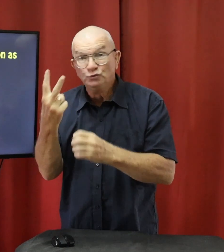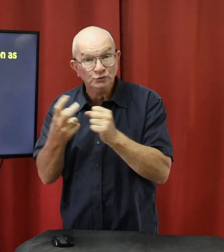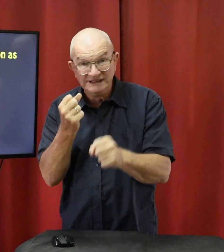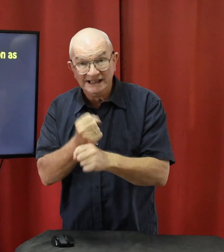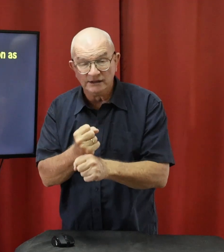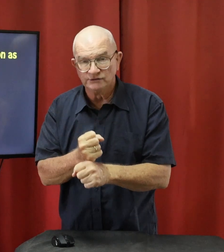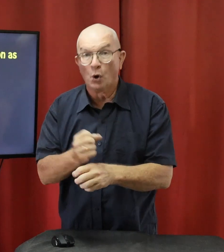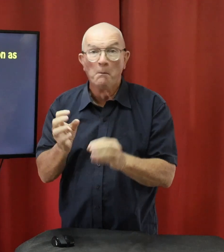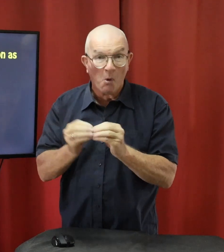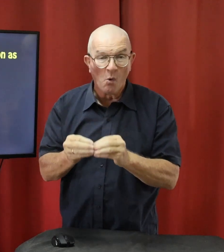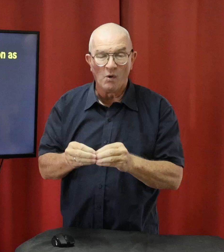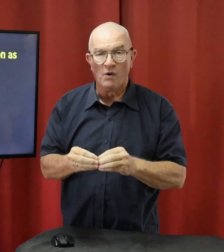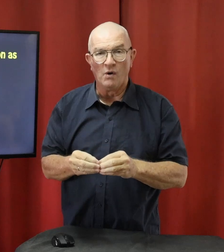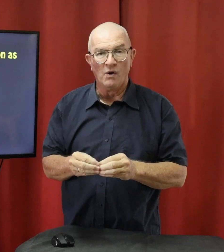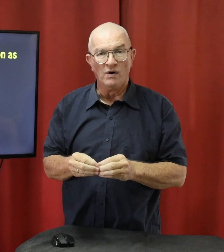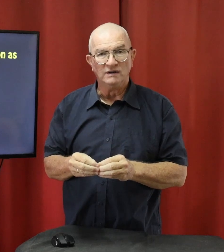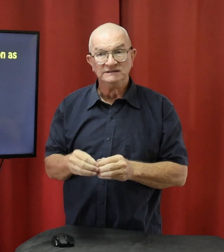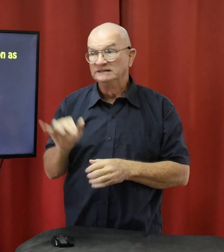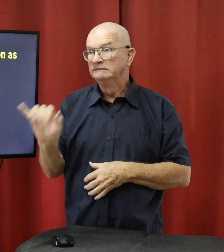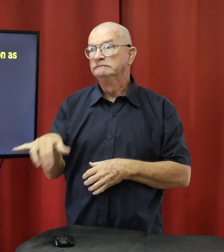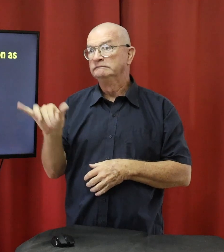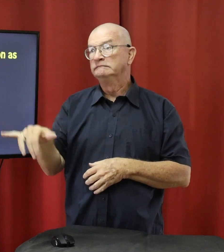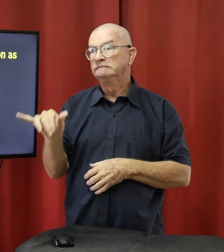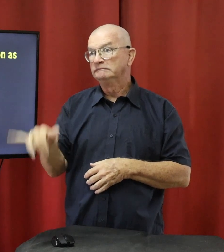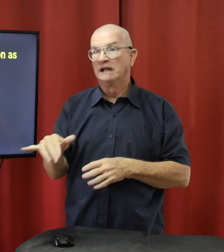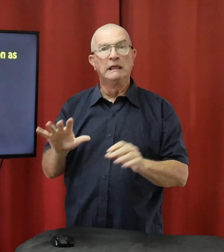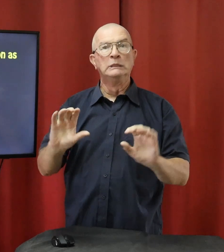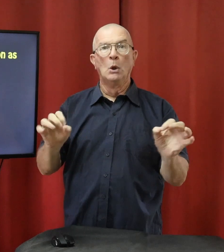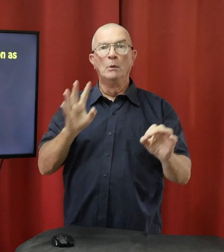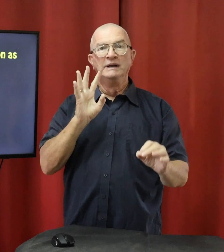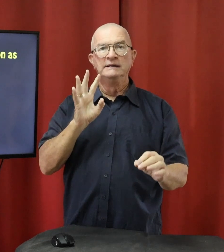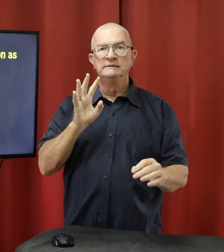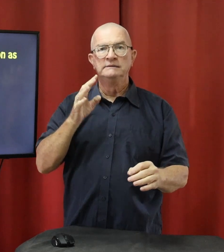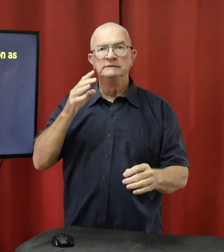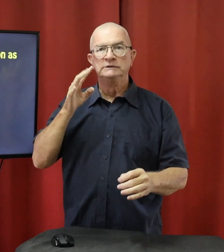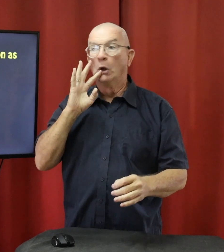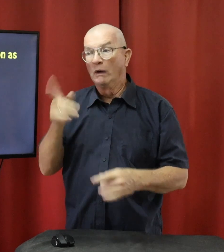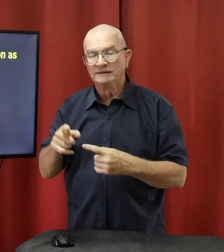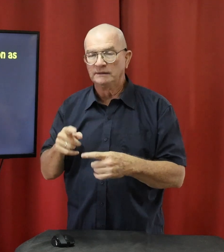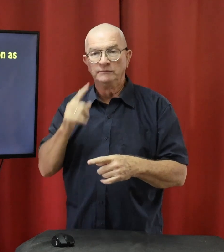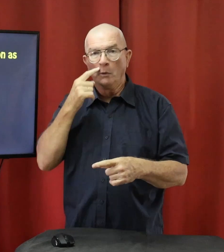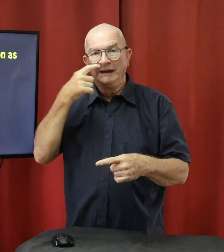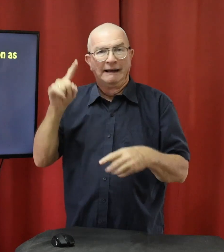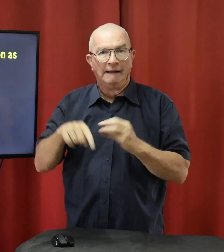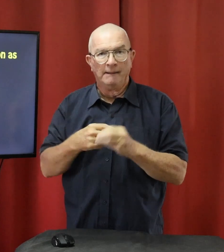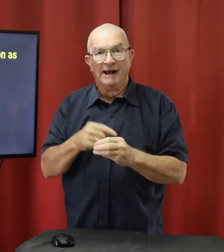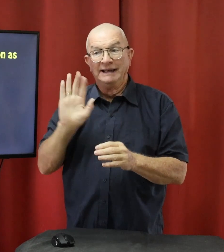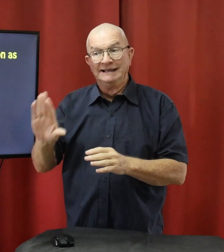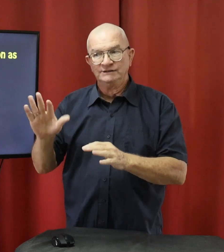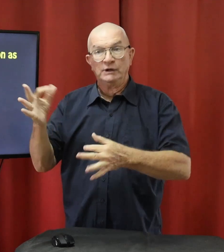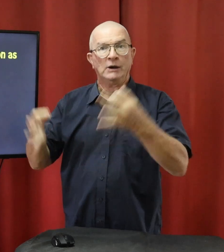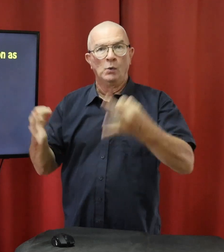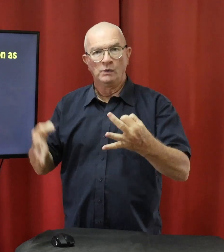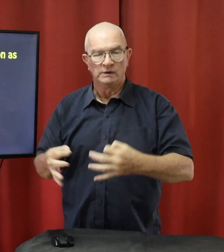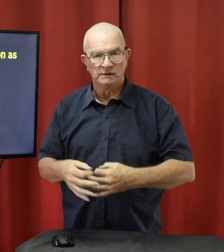about 2 years or more. He just stayed there. No one talked to him. Nobody cared that he